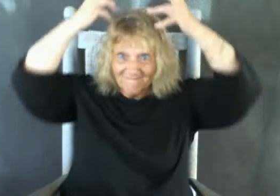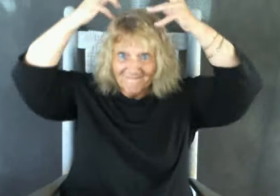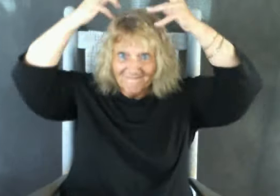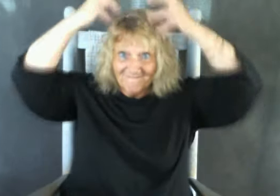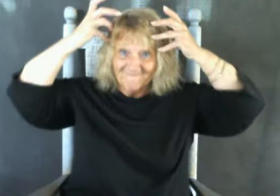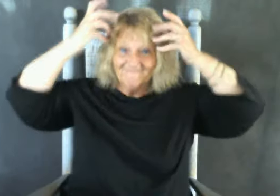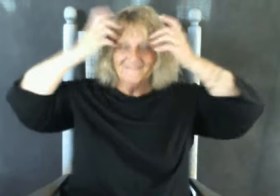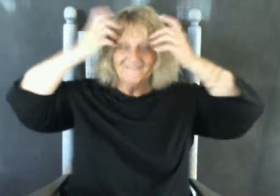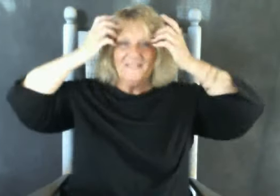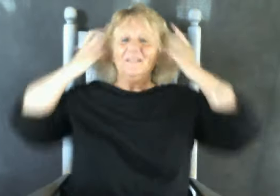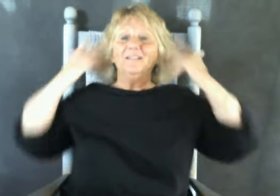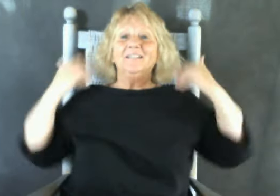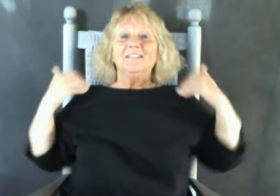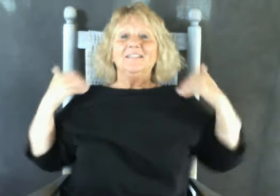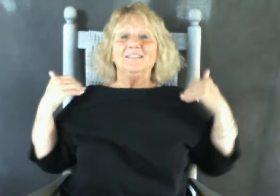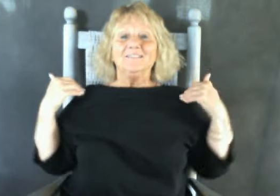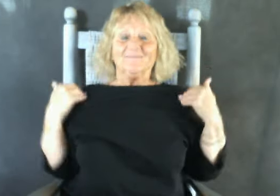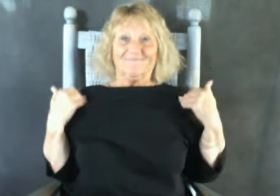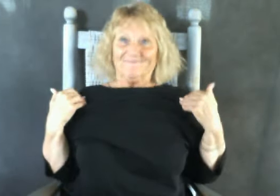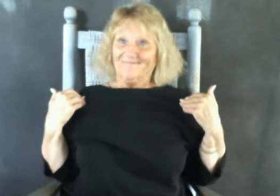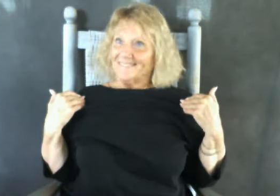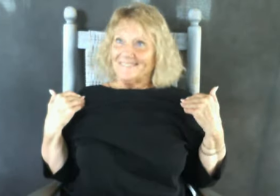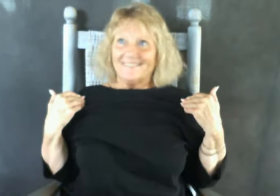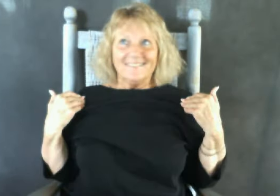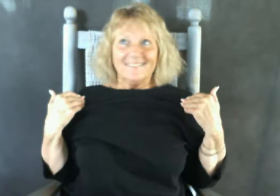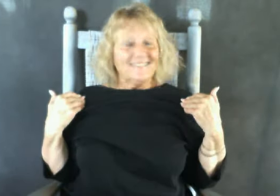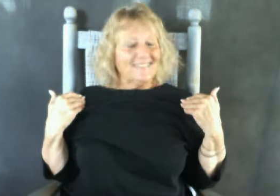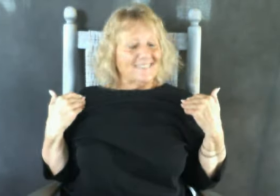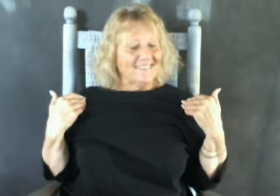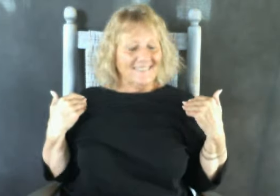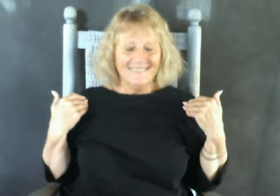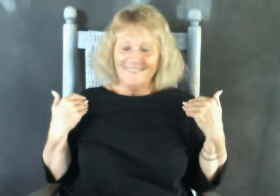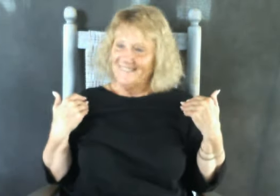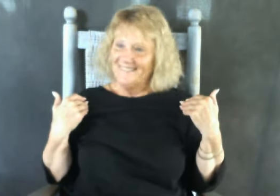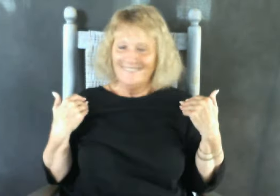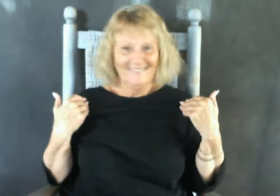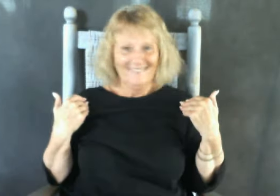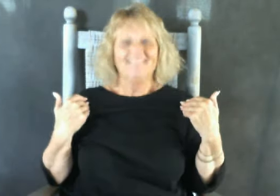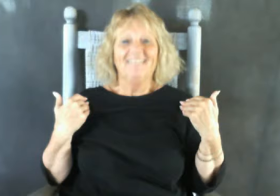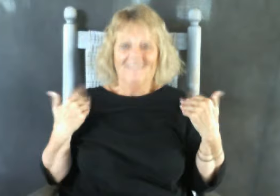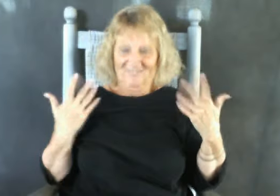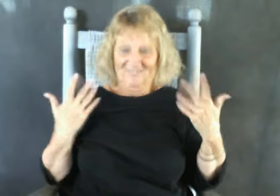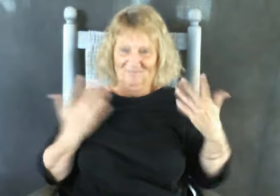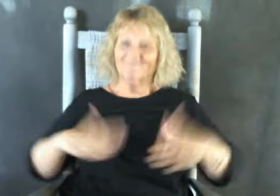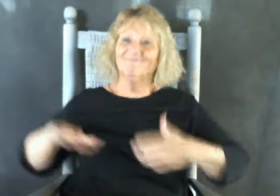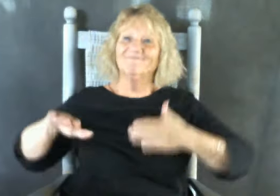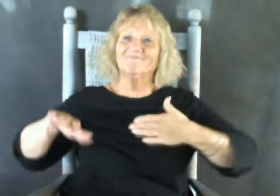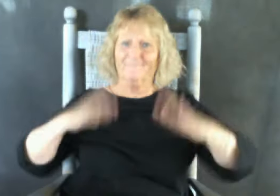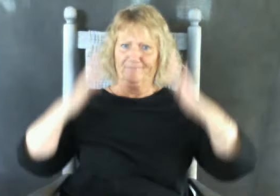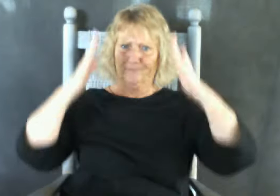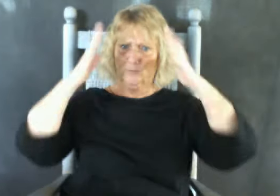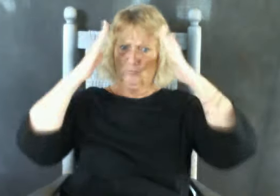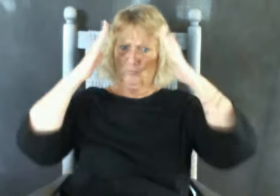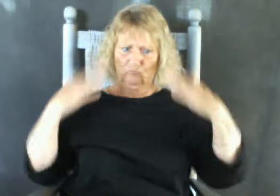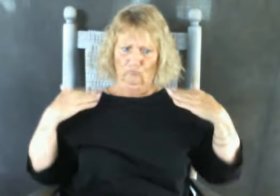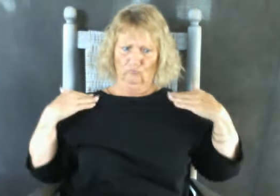site. Meanwhile, the Pentagon quietly cleaned out its building, finished its investigation of the crash site, and rebuilt